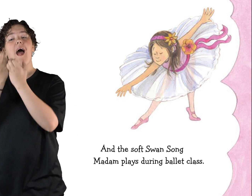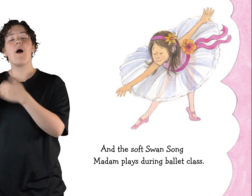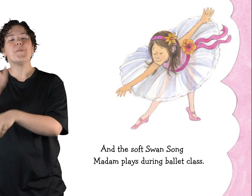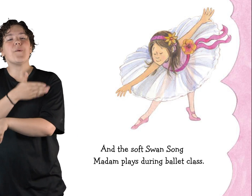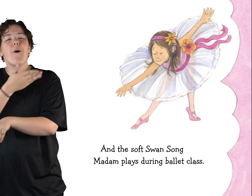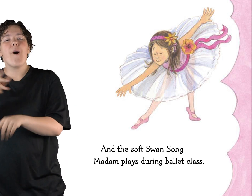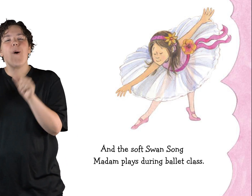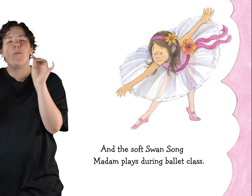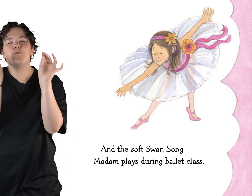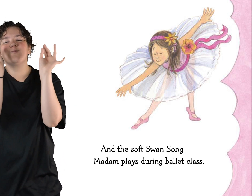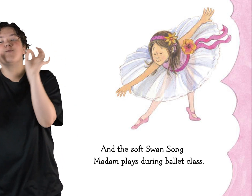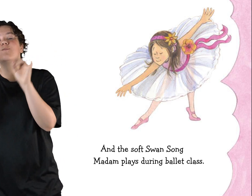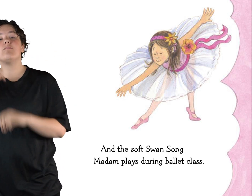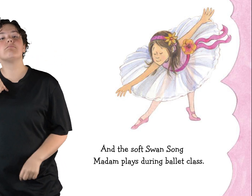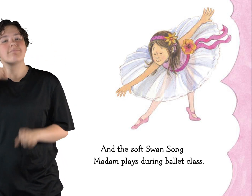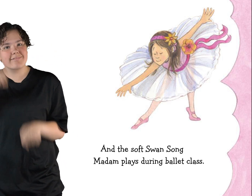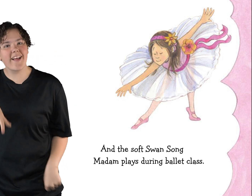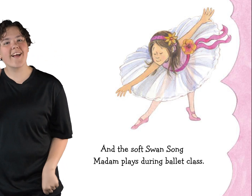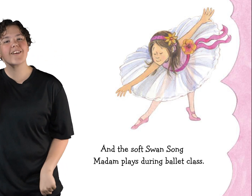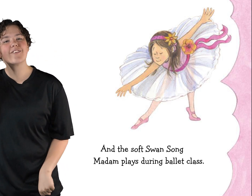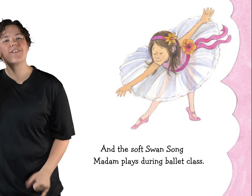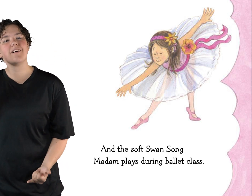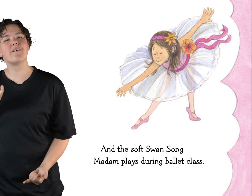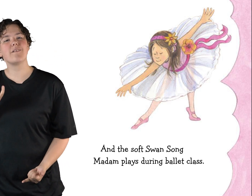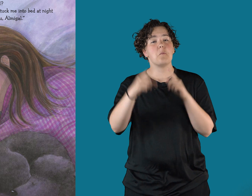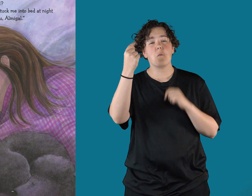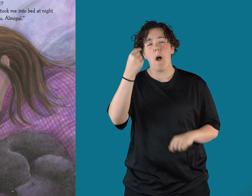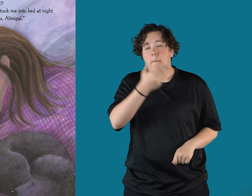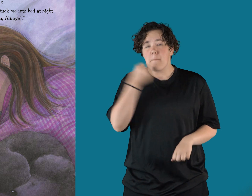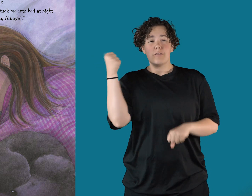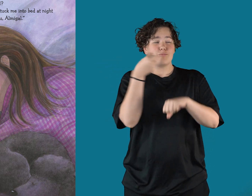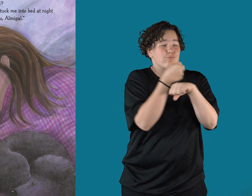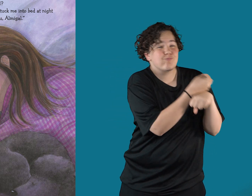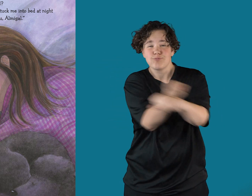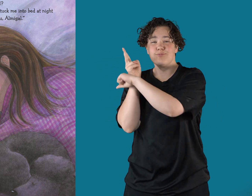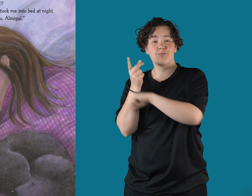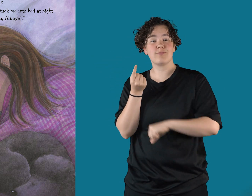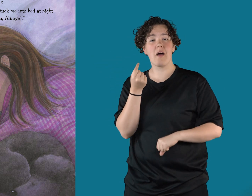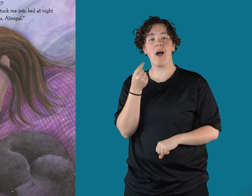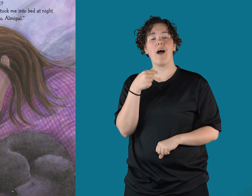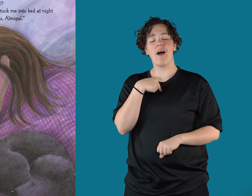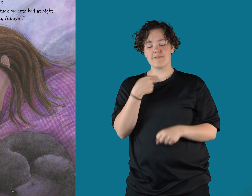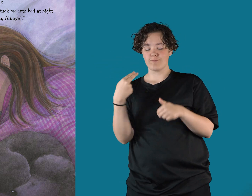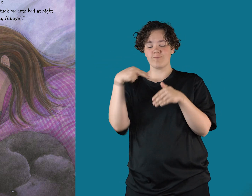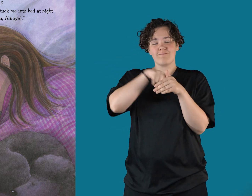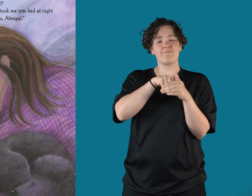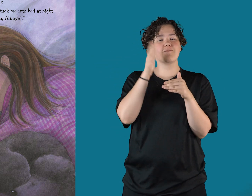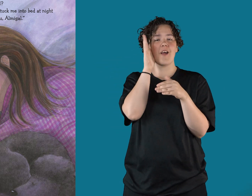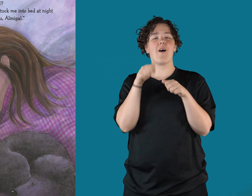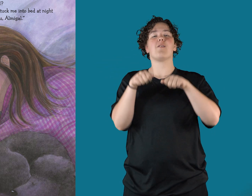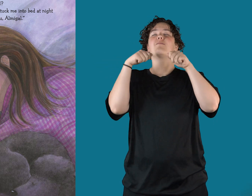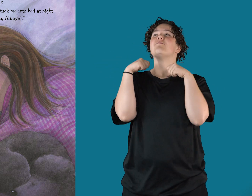And the soft swan song Madam plays during ballet class. But the most excellent news of all, now